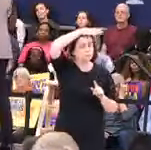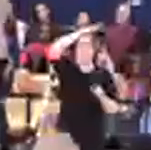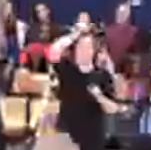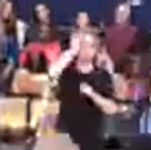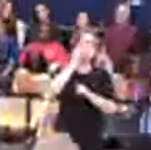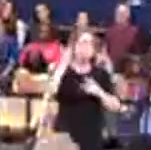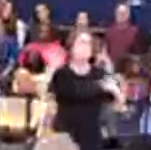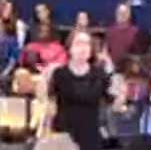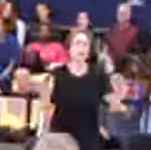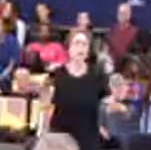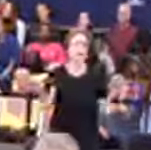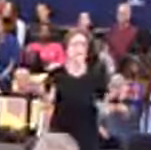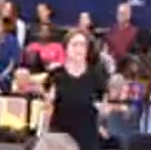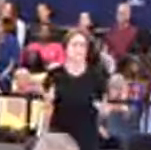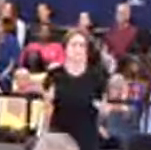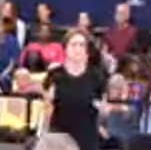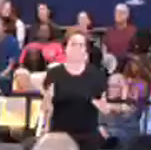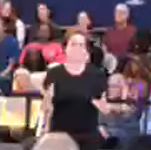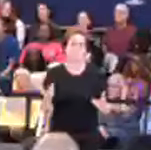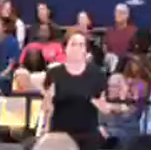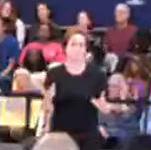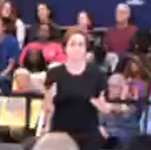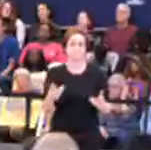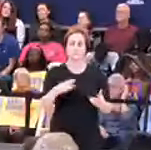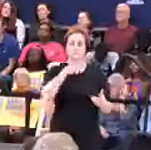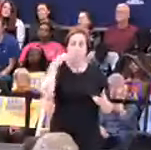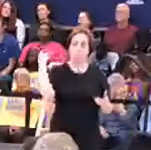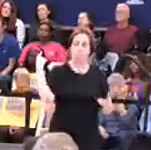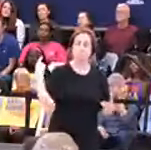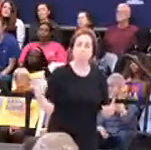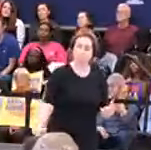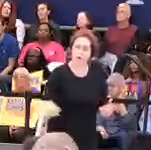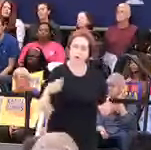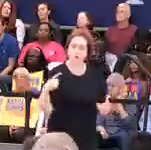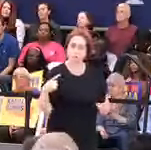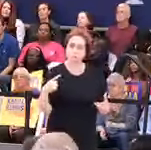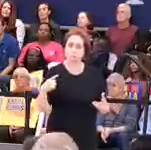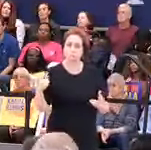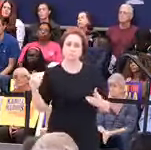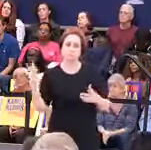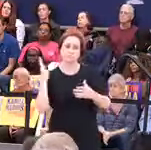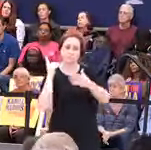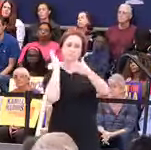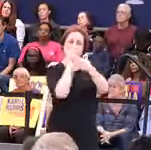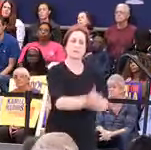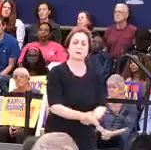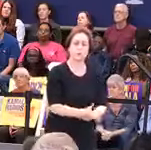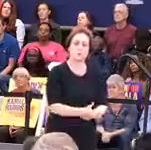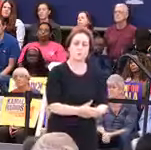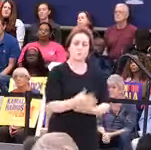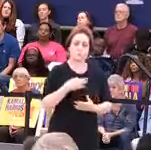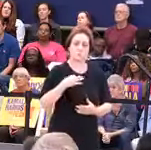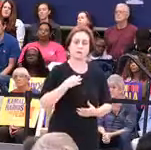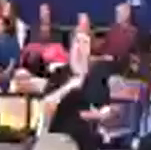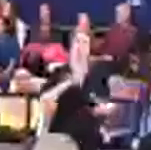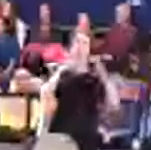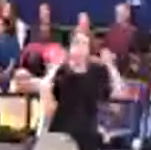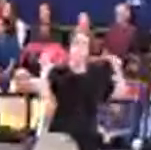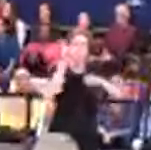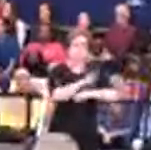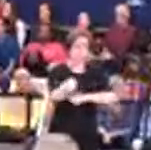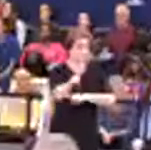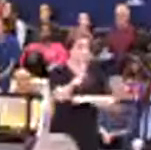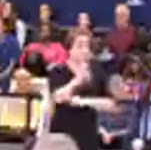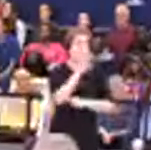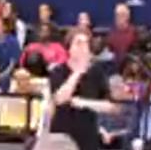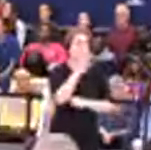is someone who, on the fact of Russia's interference in the election of the President of the United States, prefers to